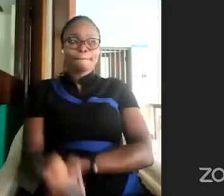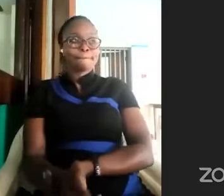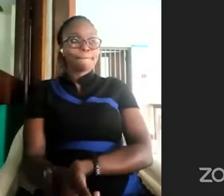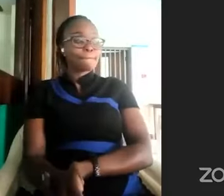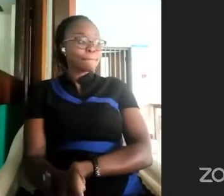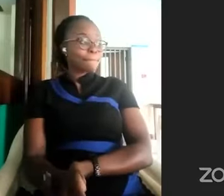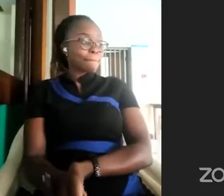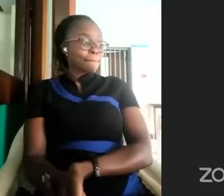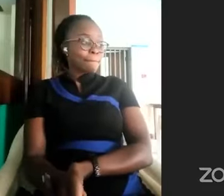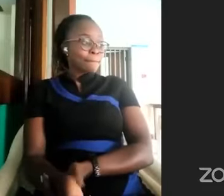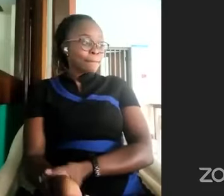Thank you.